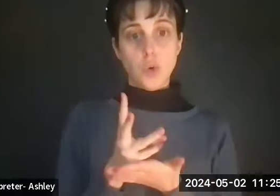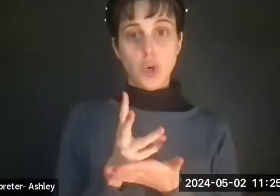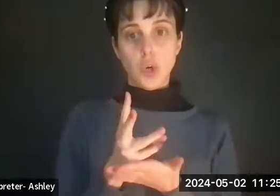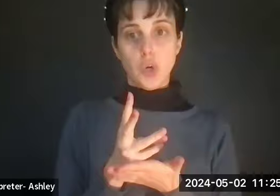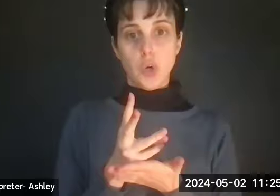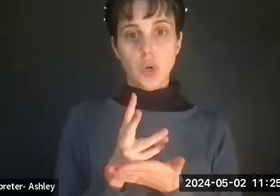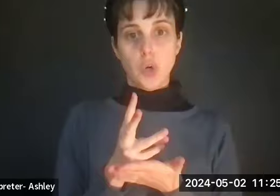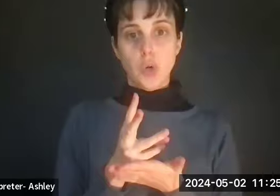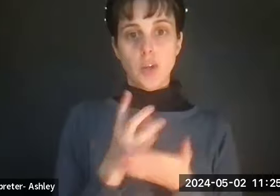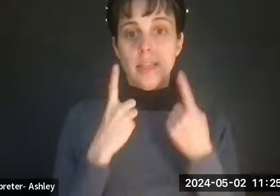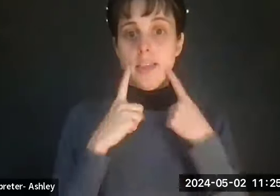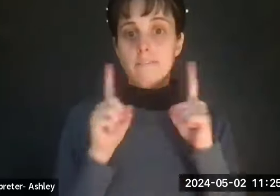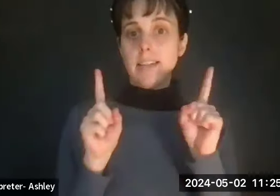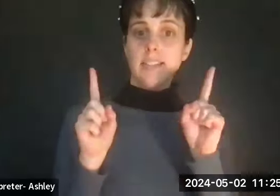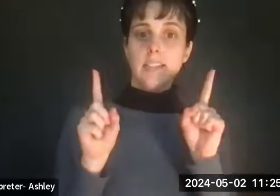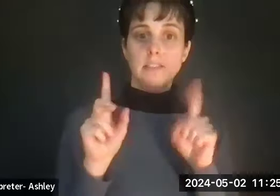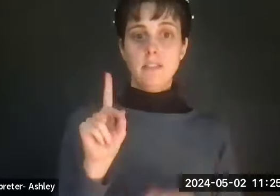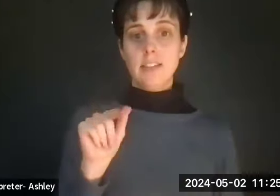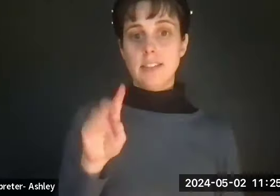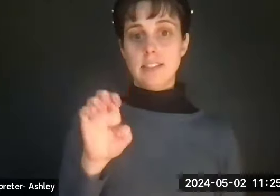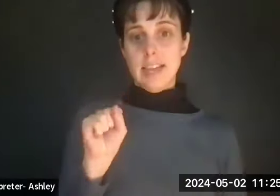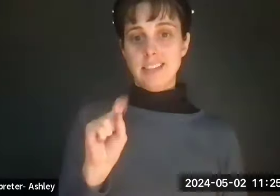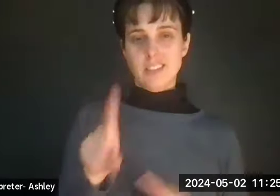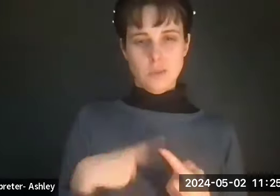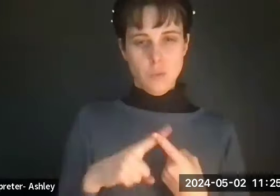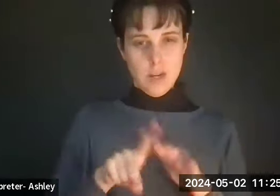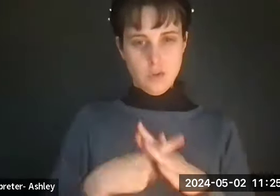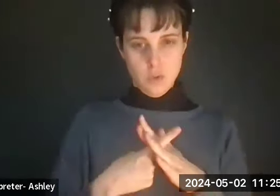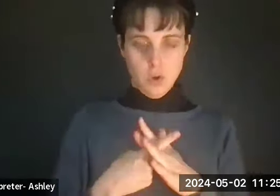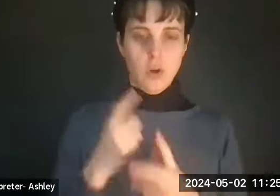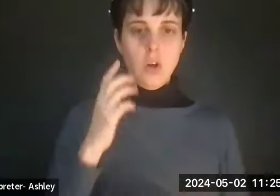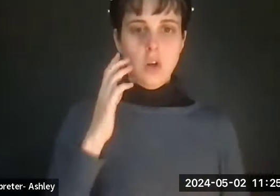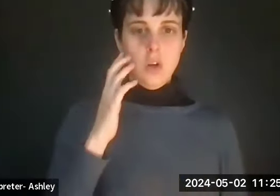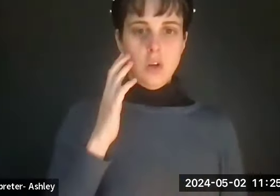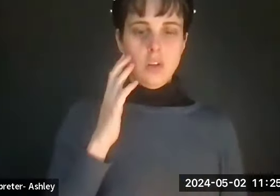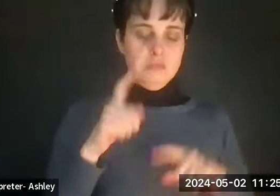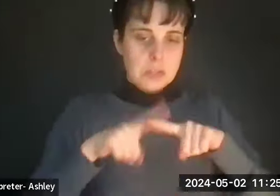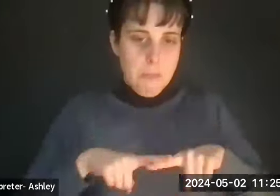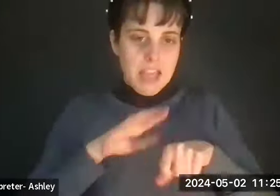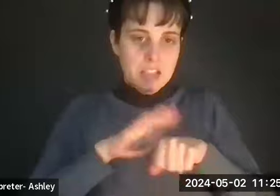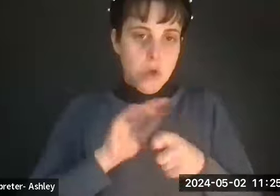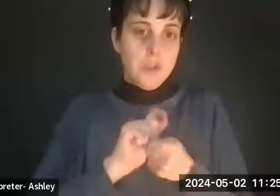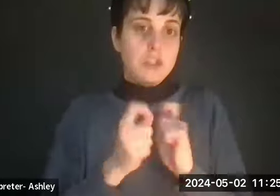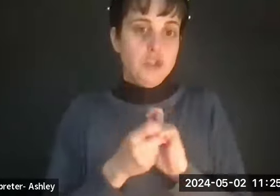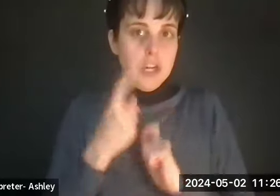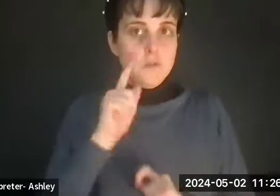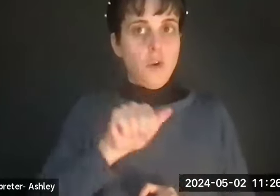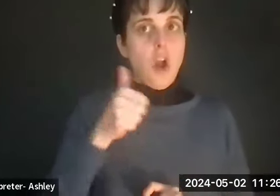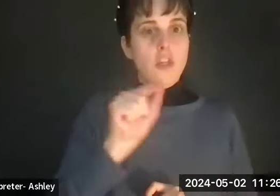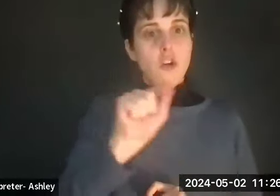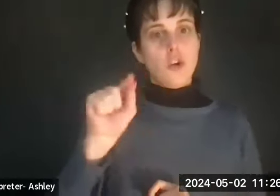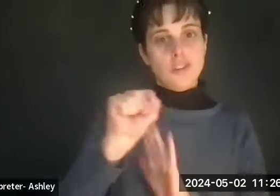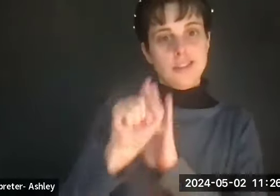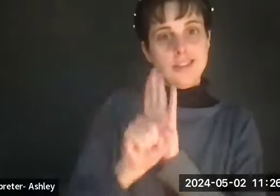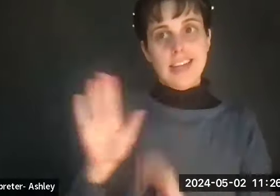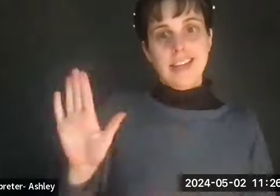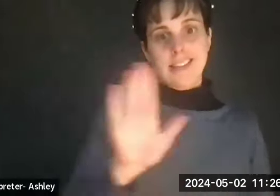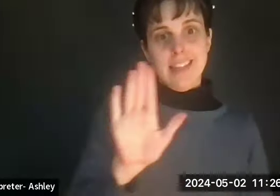for this change depends on actions in other states' legislatures, so we do not know exactly when this will be